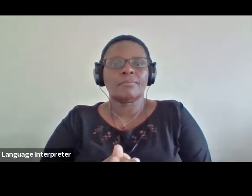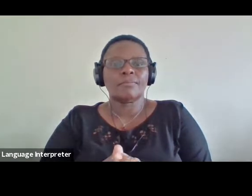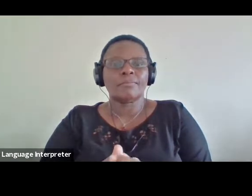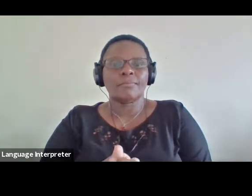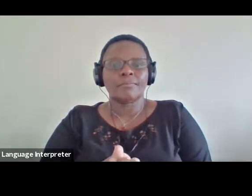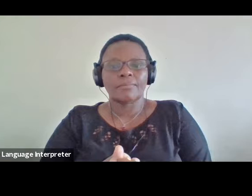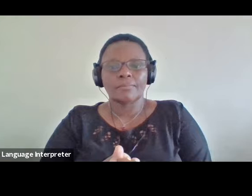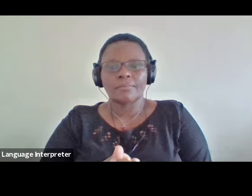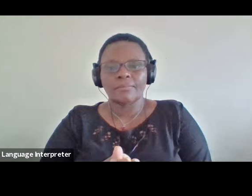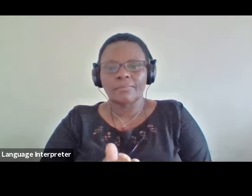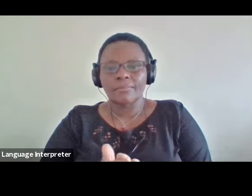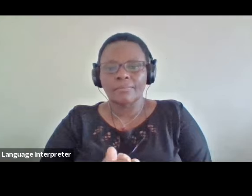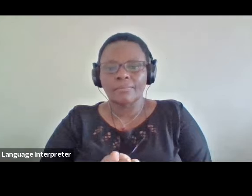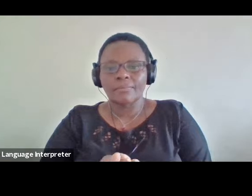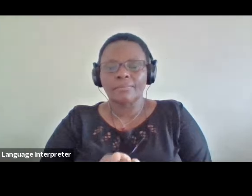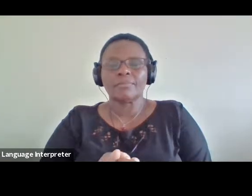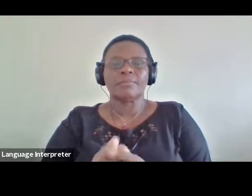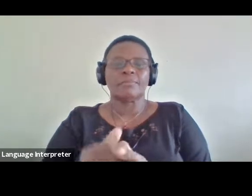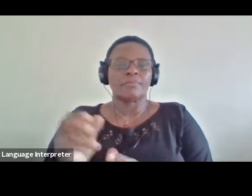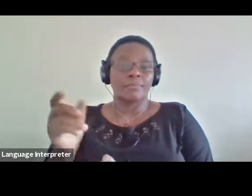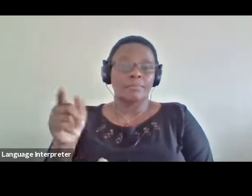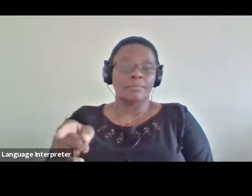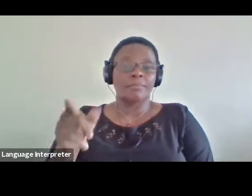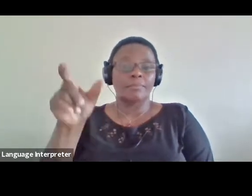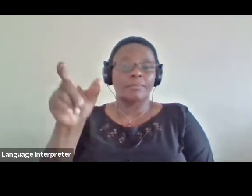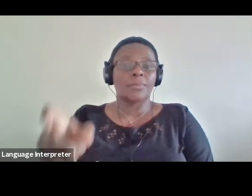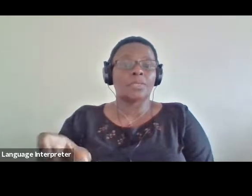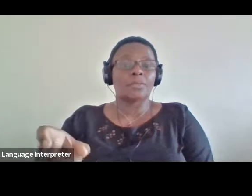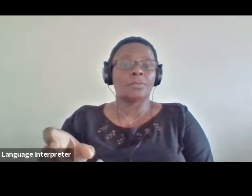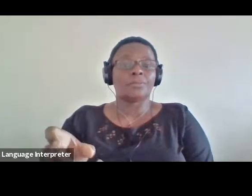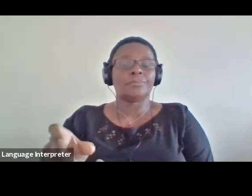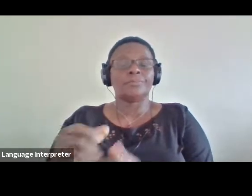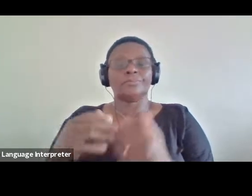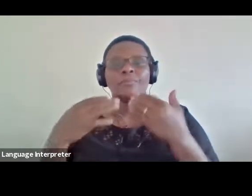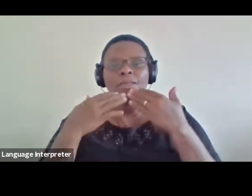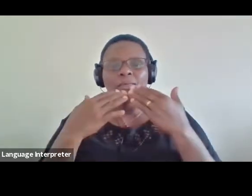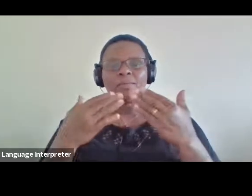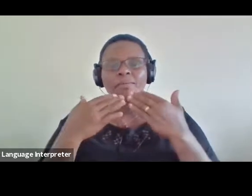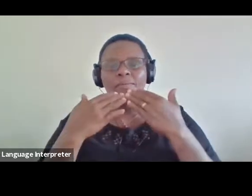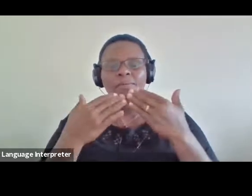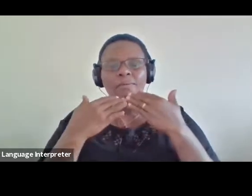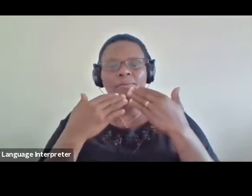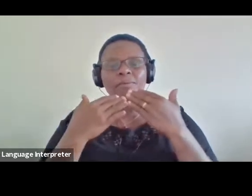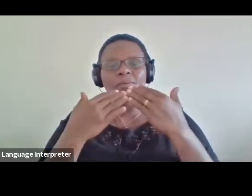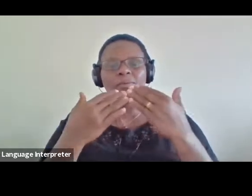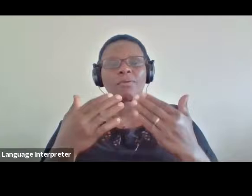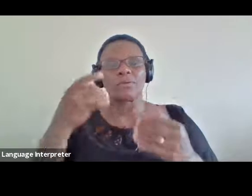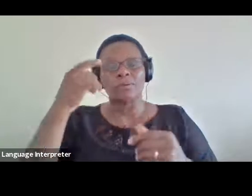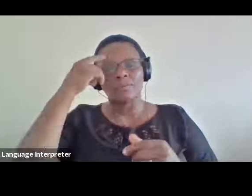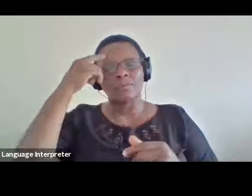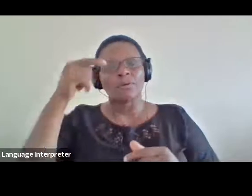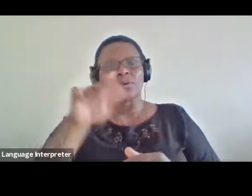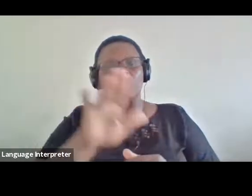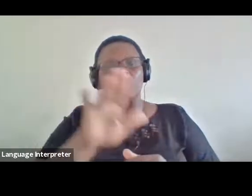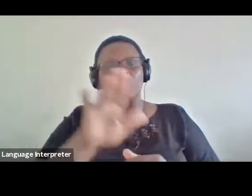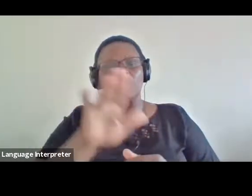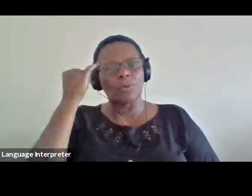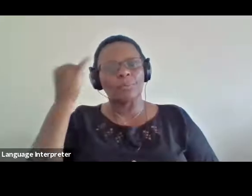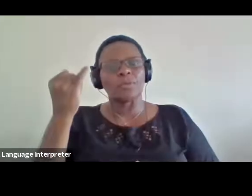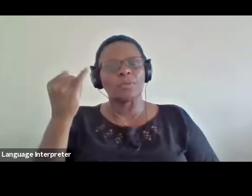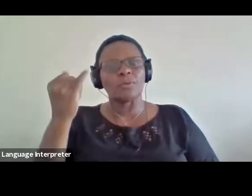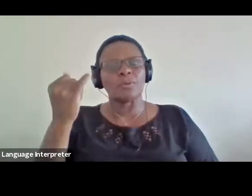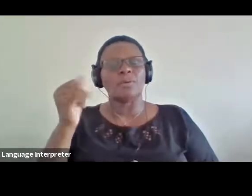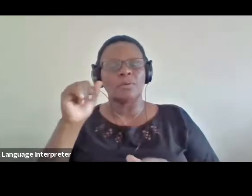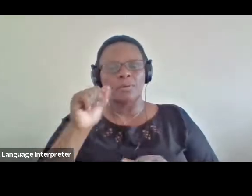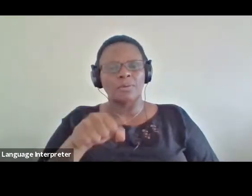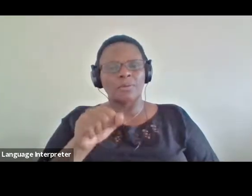Hey, Raj, thank you so much for doing this speed talk for us. Just in your opinion, as we're all digital citizens, what's probably the best